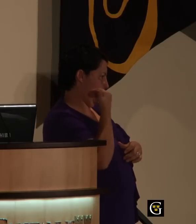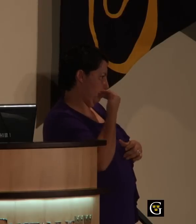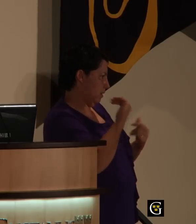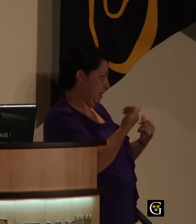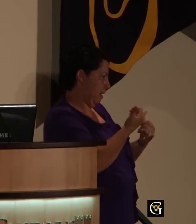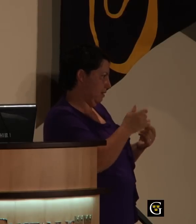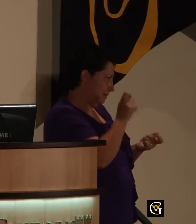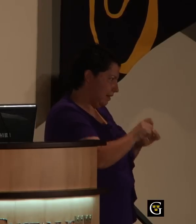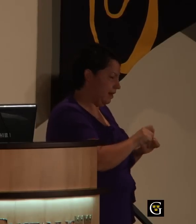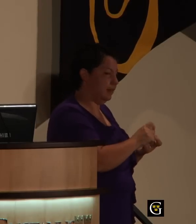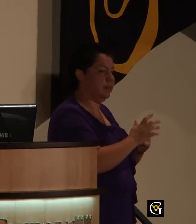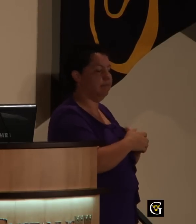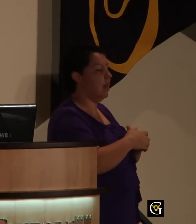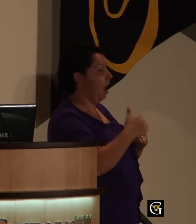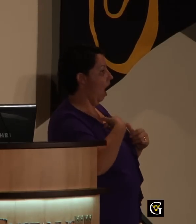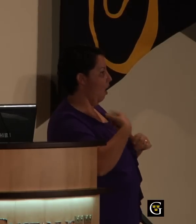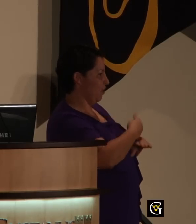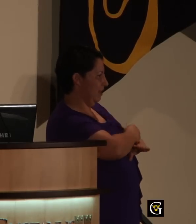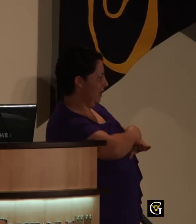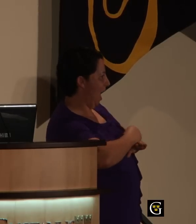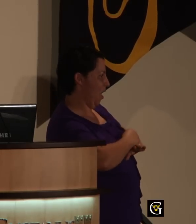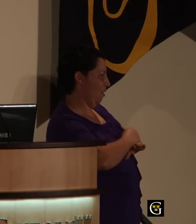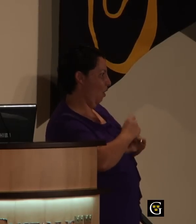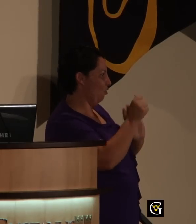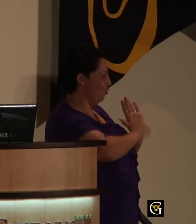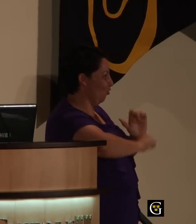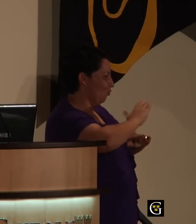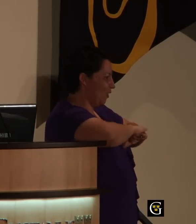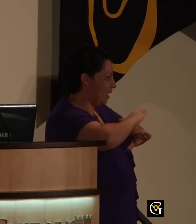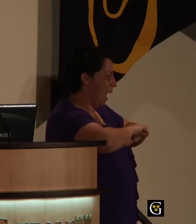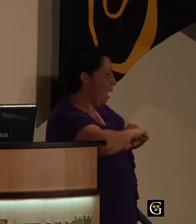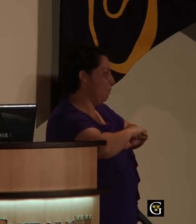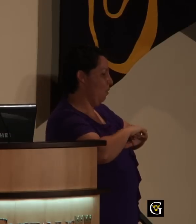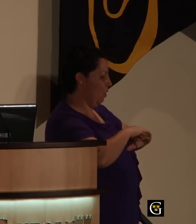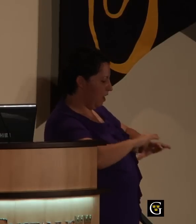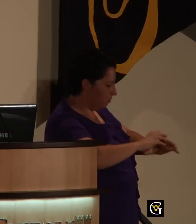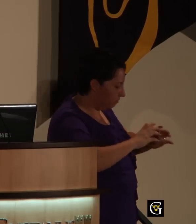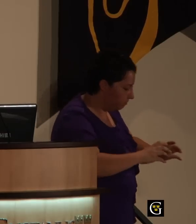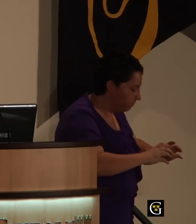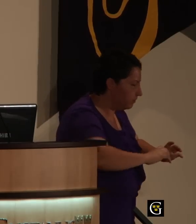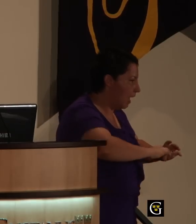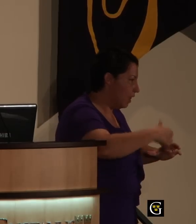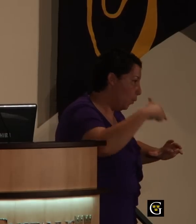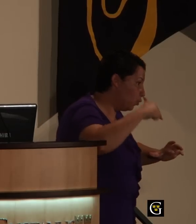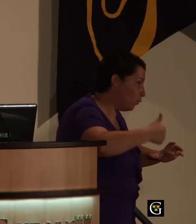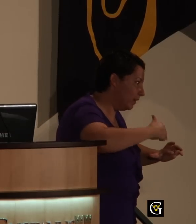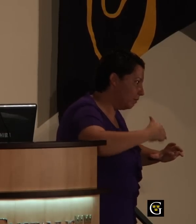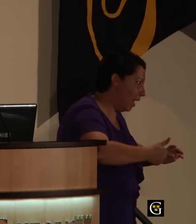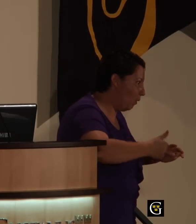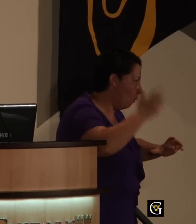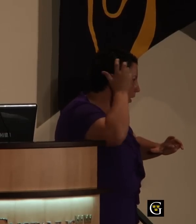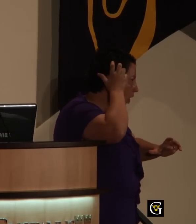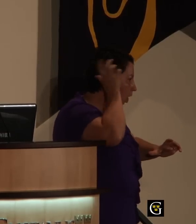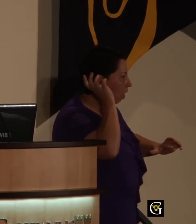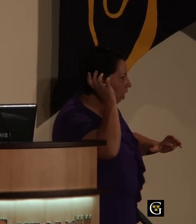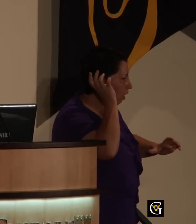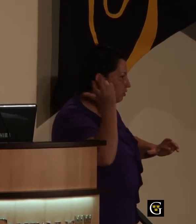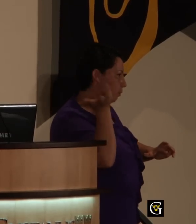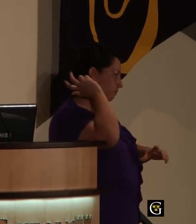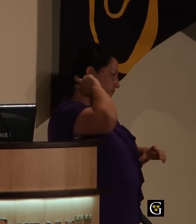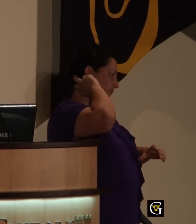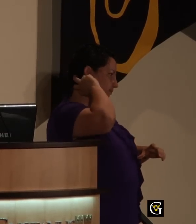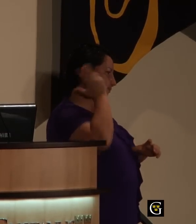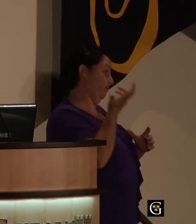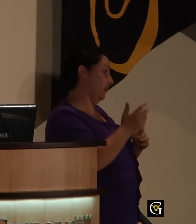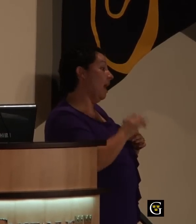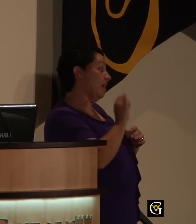was an unconscious body on the table, having my head drilled open to put a cochlear implant inside. And that resulted